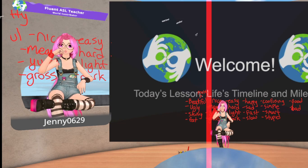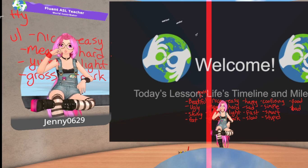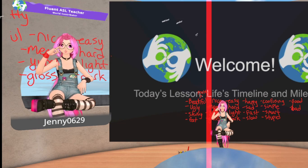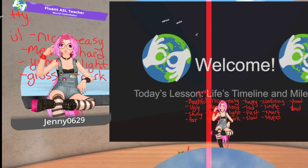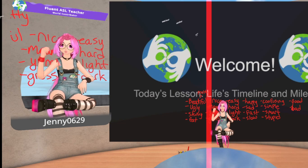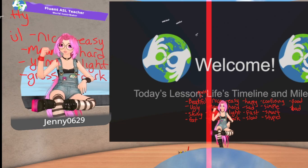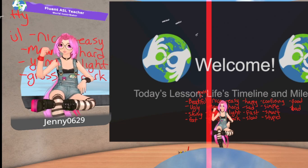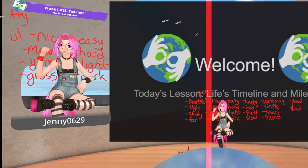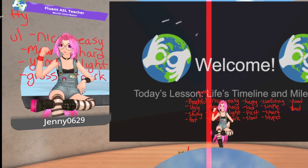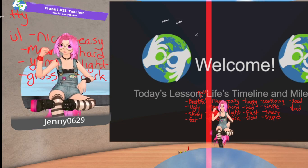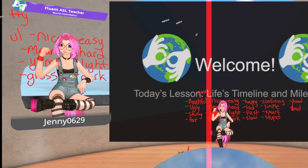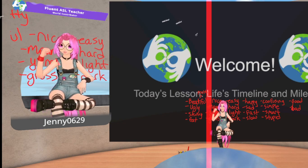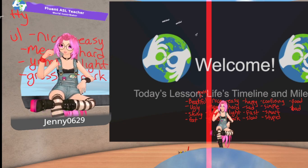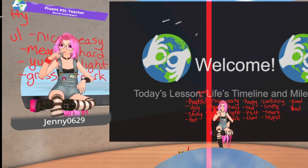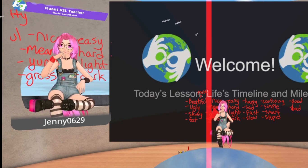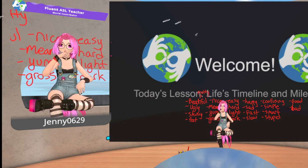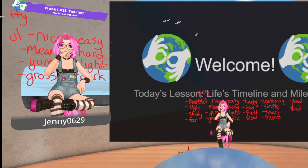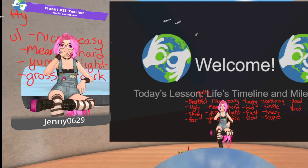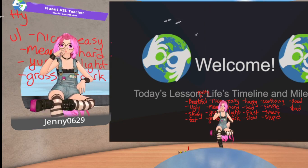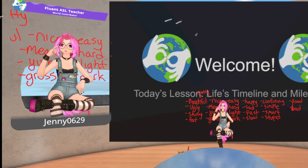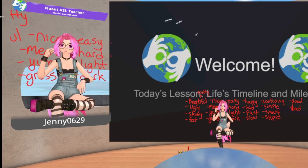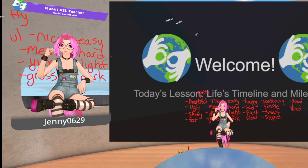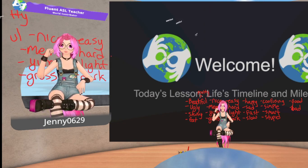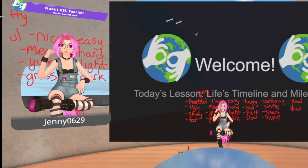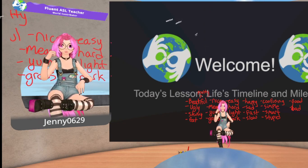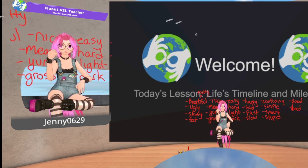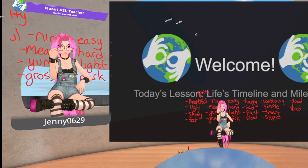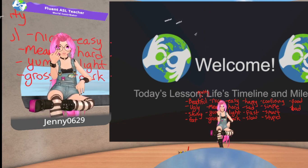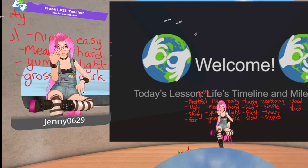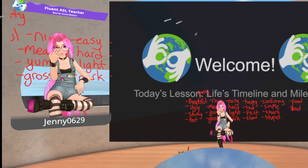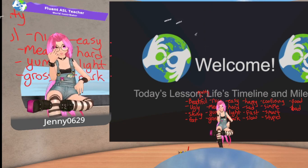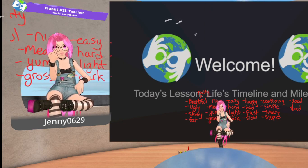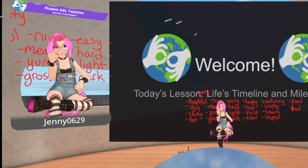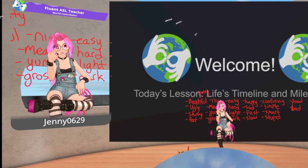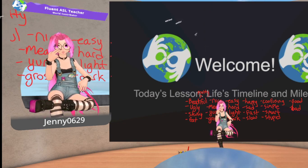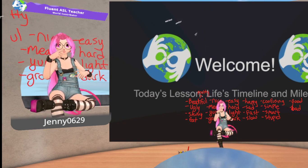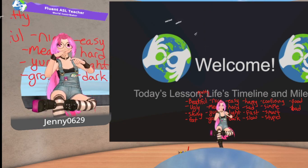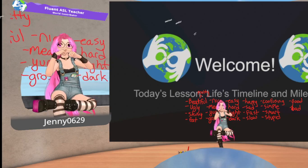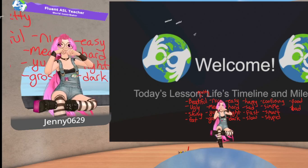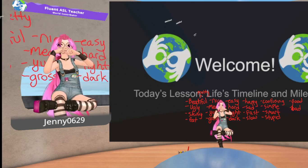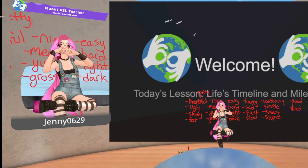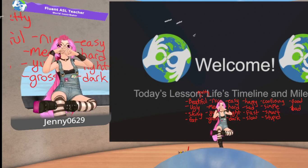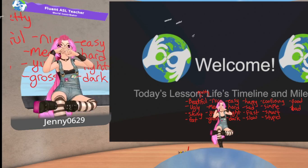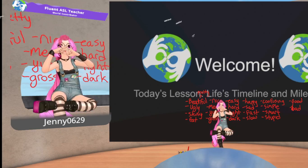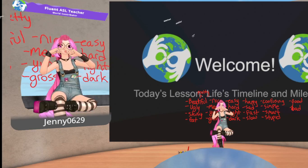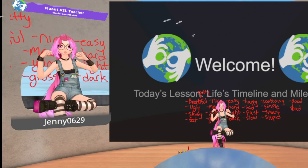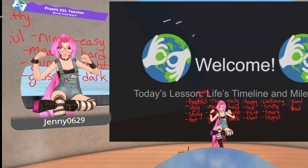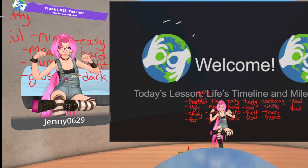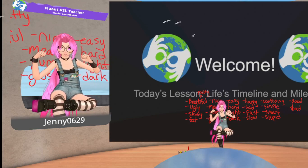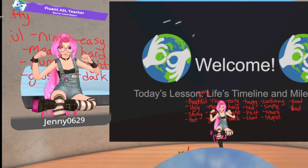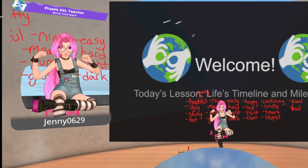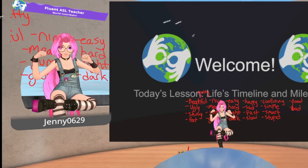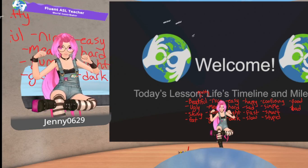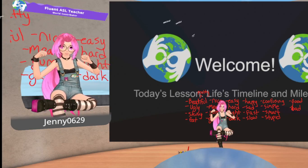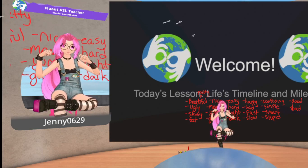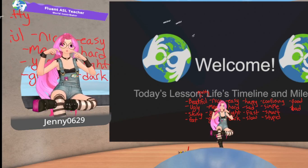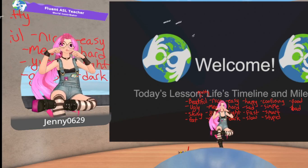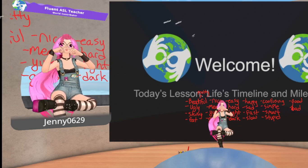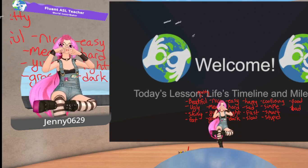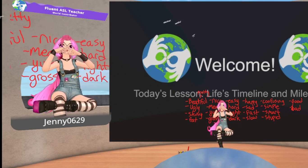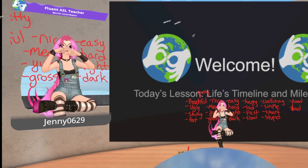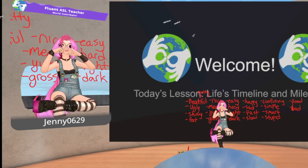So straight finger to a curve like this. And you might also see it with two hands. You might also see like